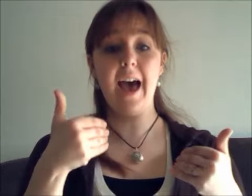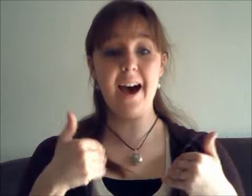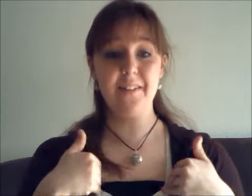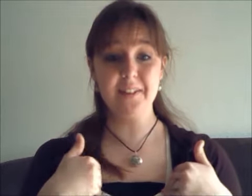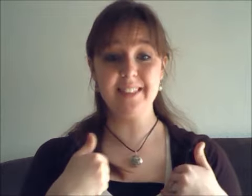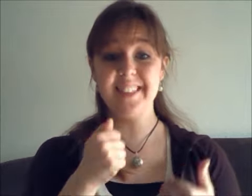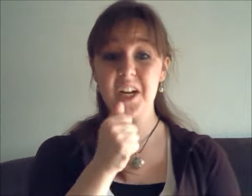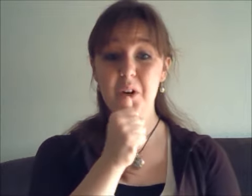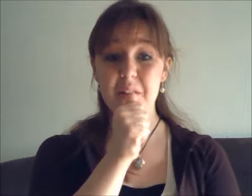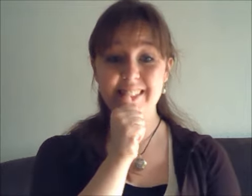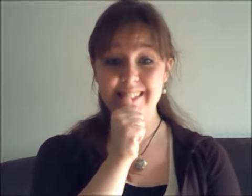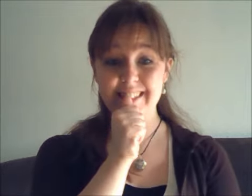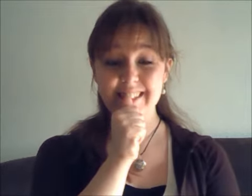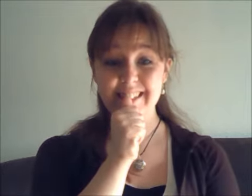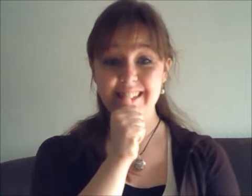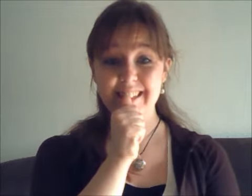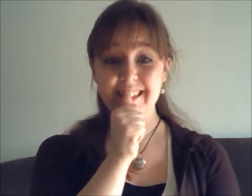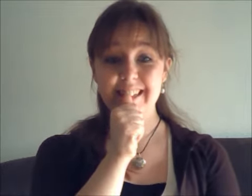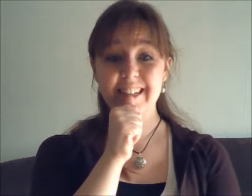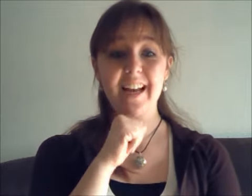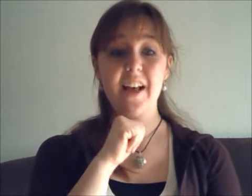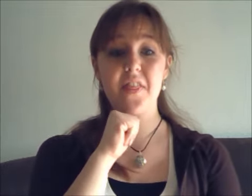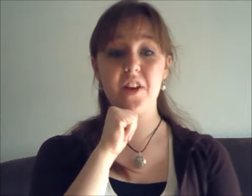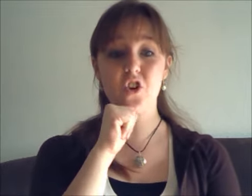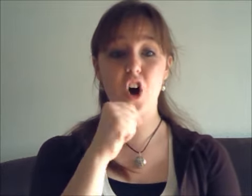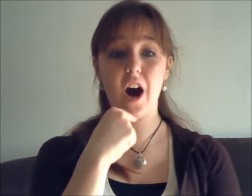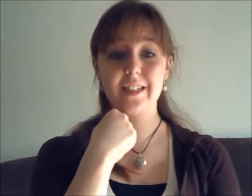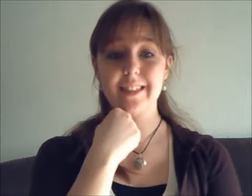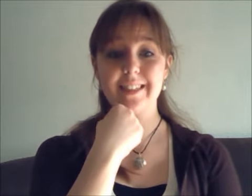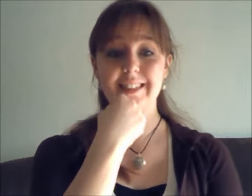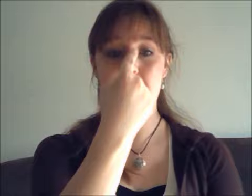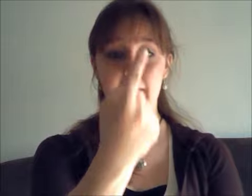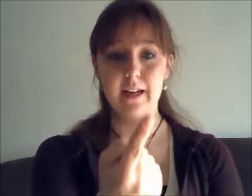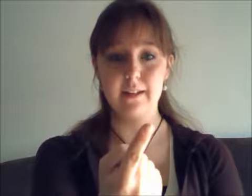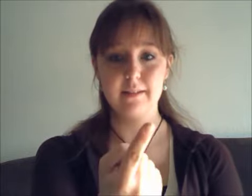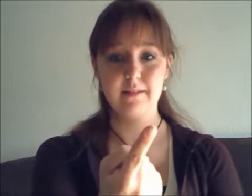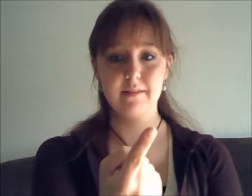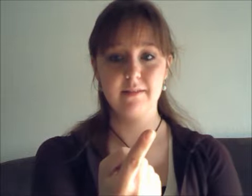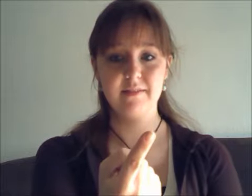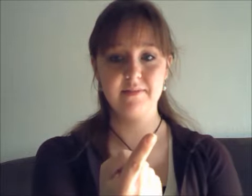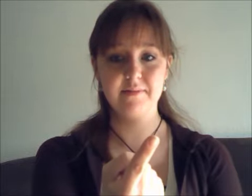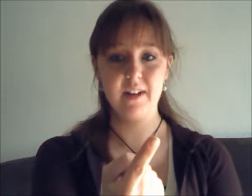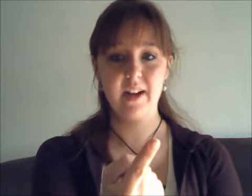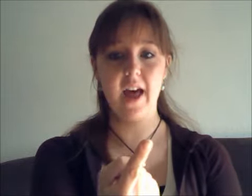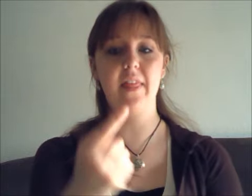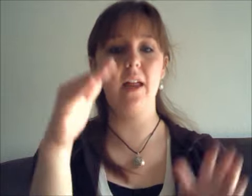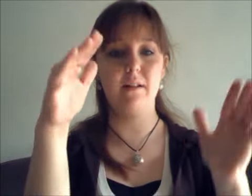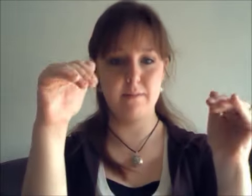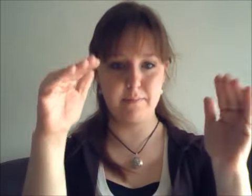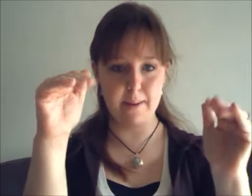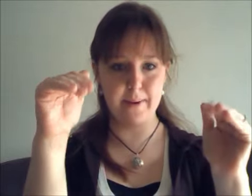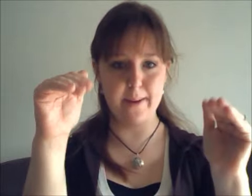have a secret they're not telling. And then bye-bye,